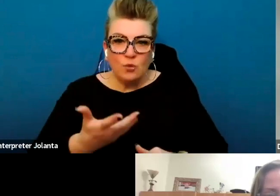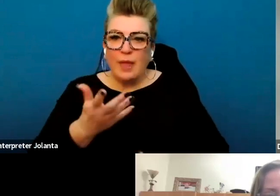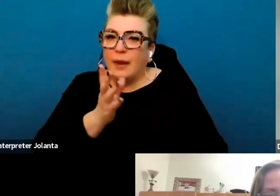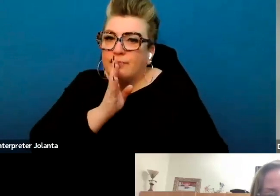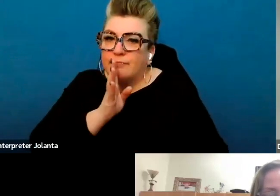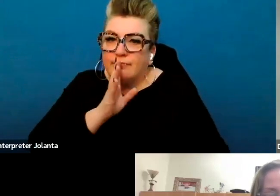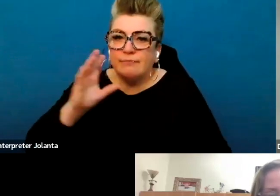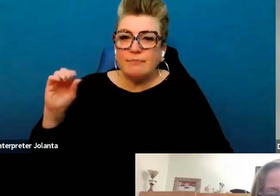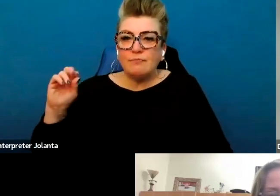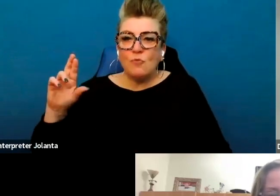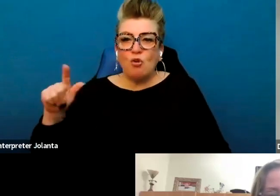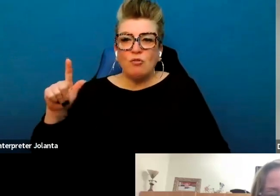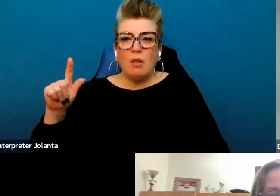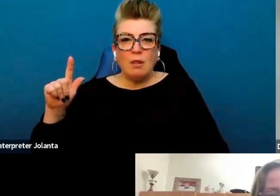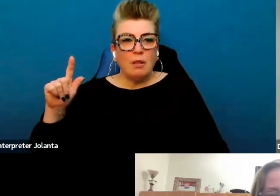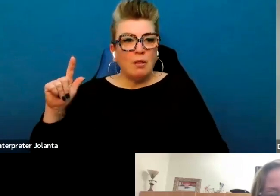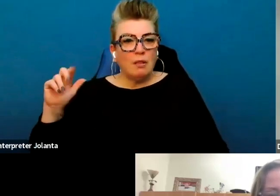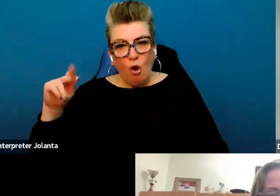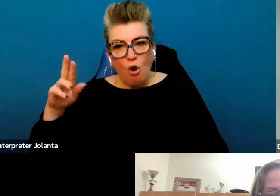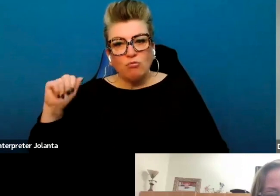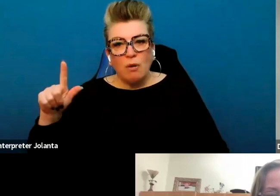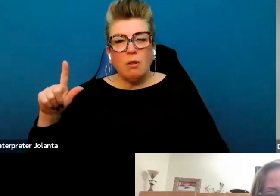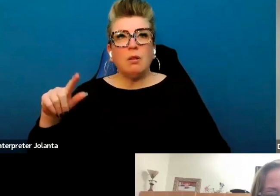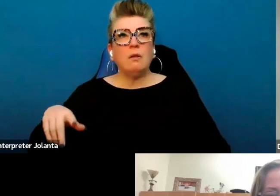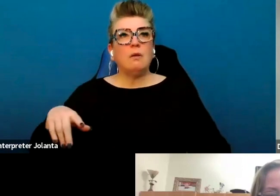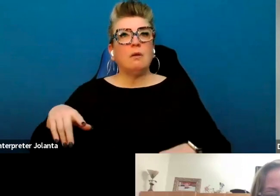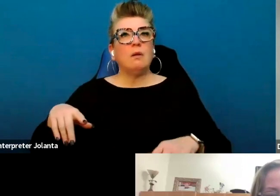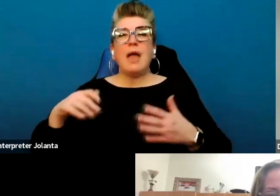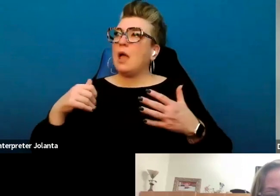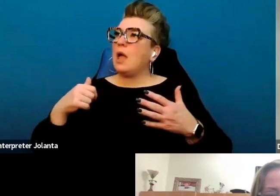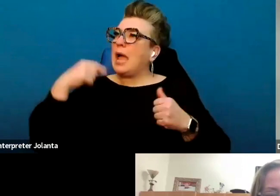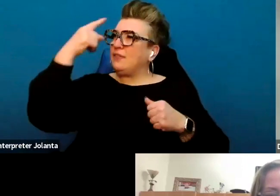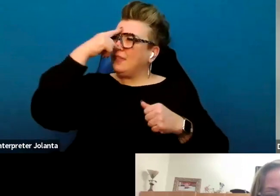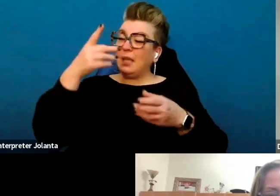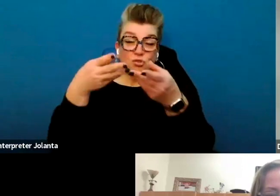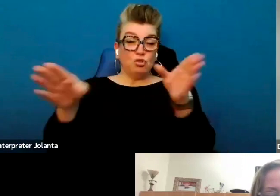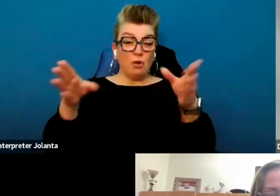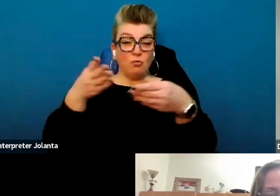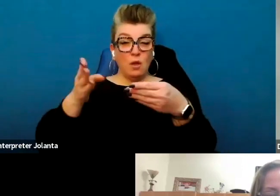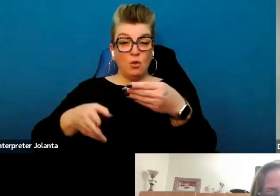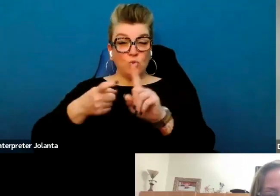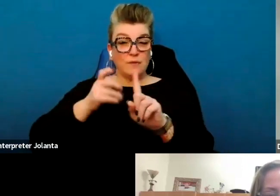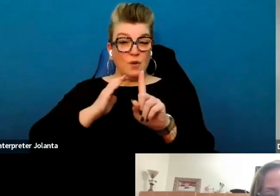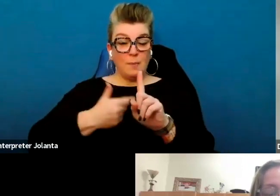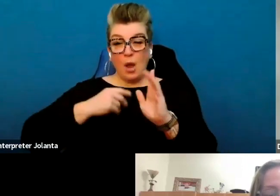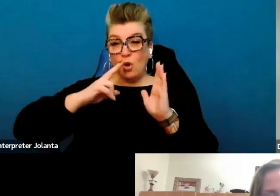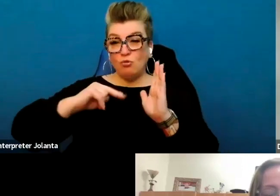speech. So yeah, I mean, I think the general conclusion from our work in reading is that like,